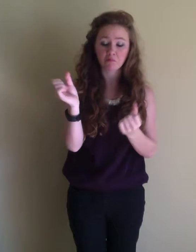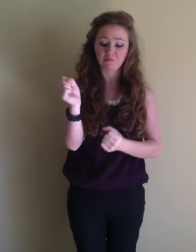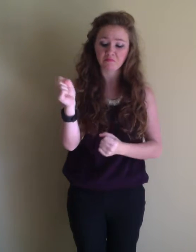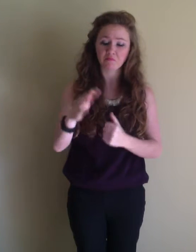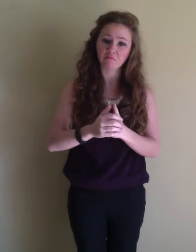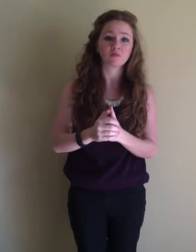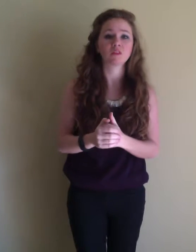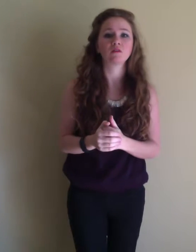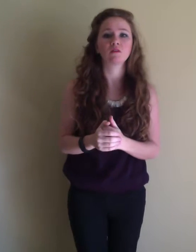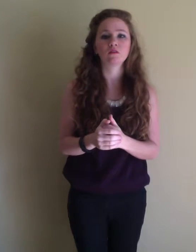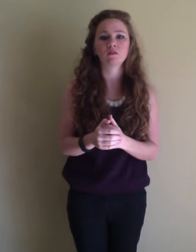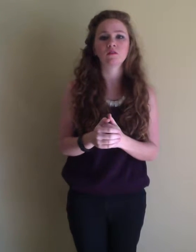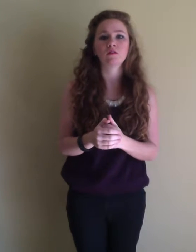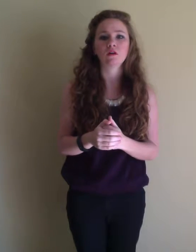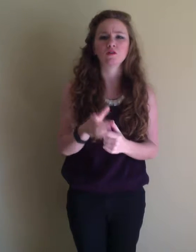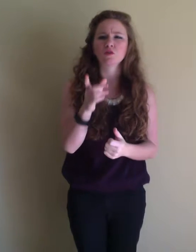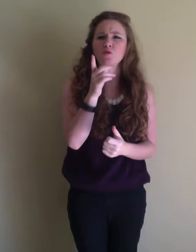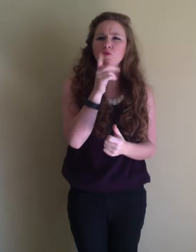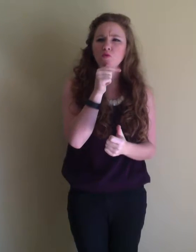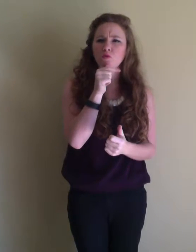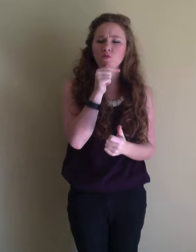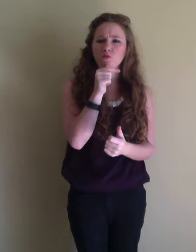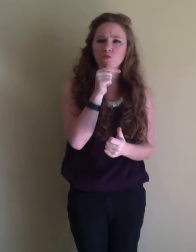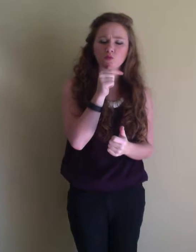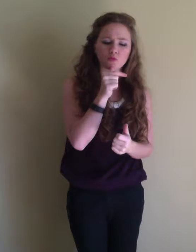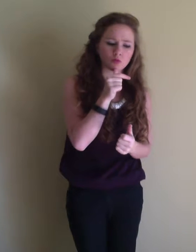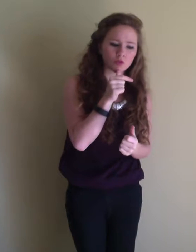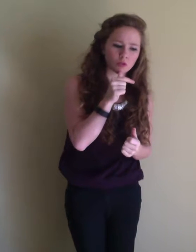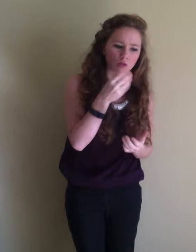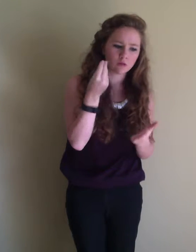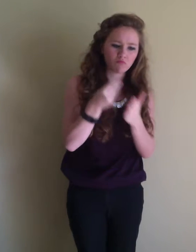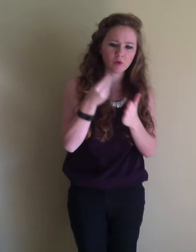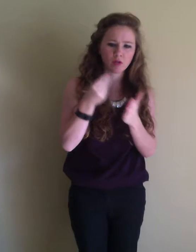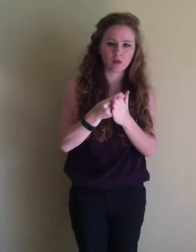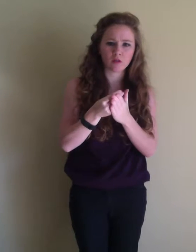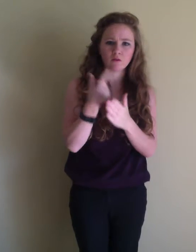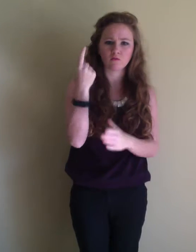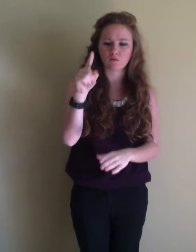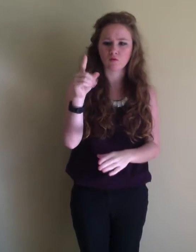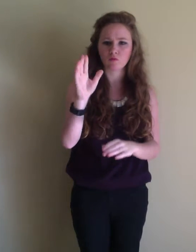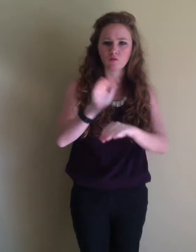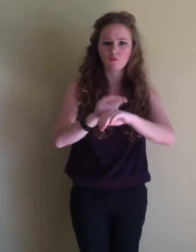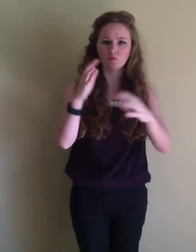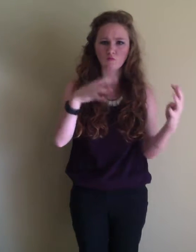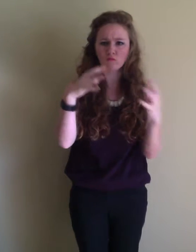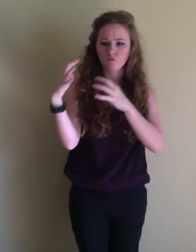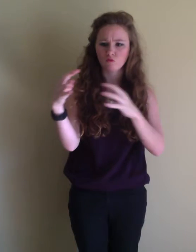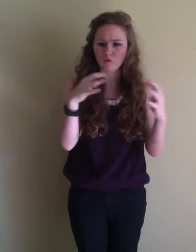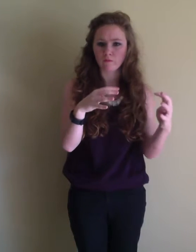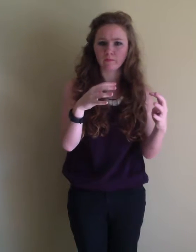war? The colonists, right? I mean, we fought the war in their backyard. We fought it for them. We fought it to get land. We're going to make them